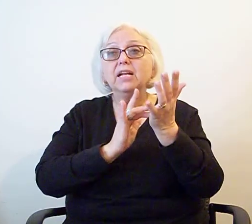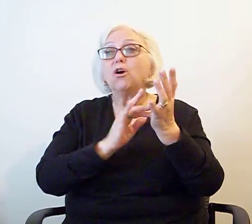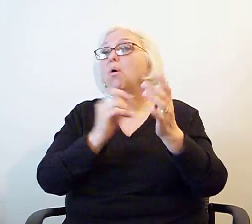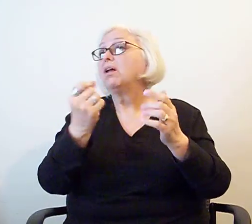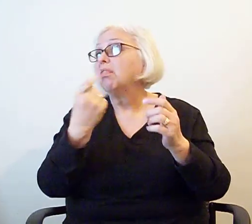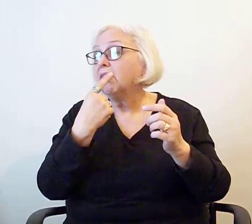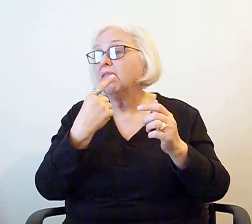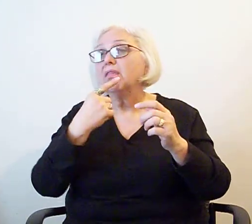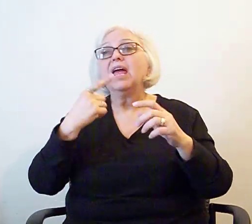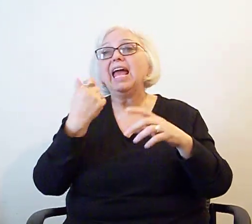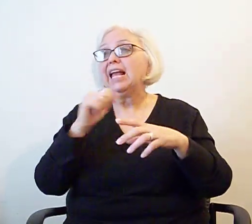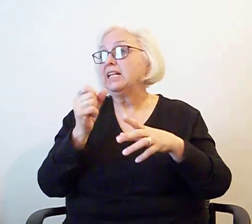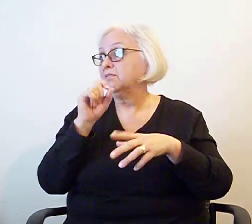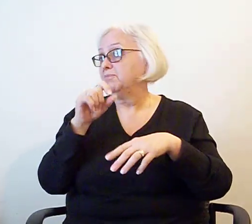or seclusion.